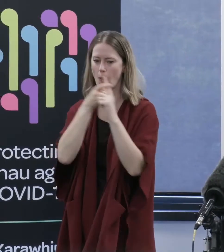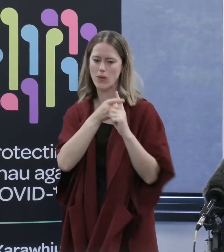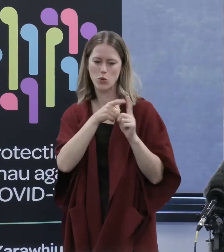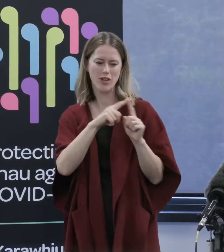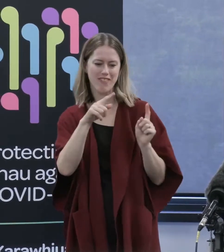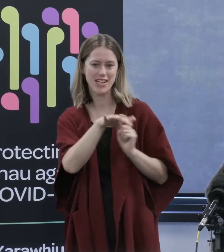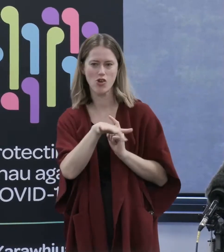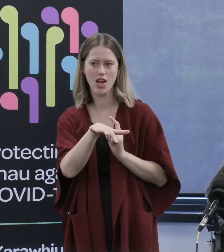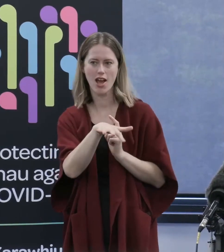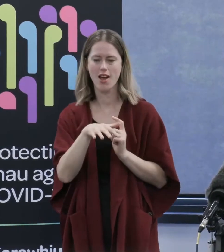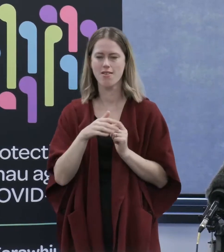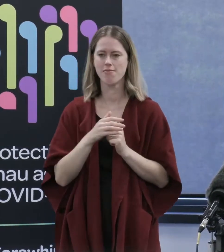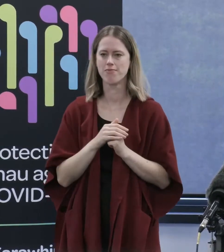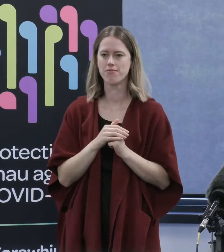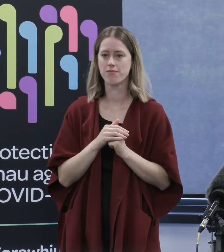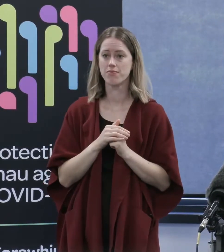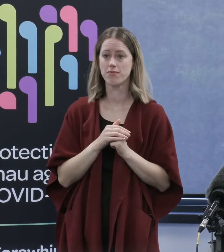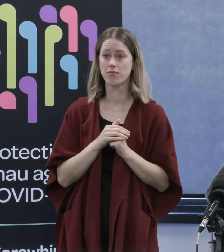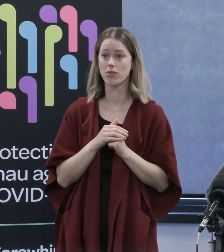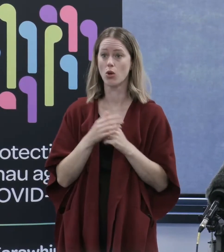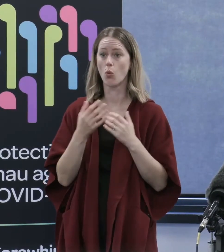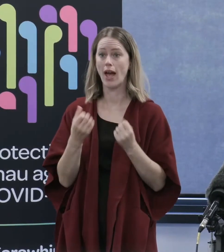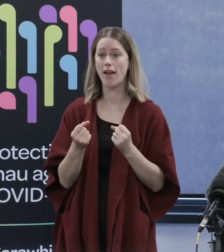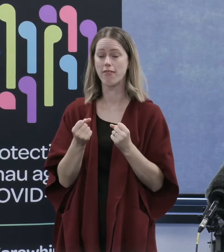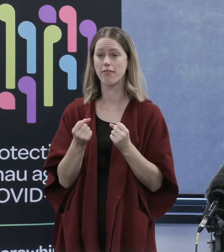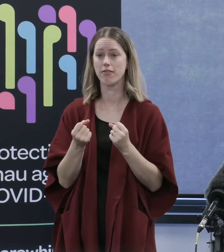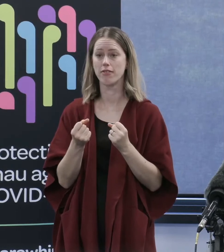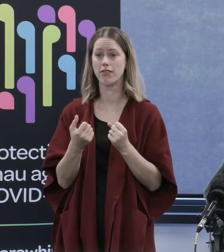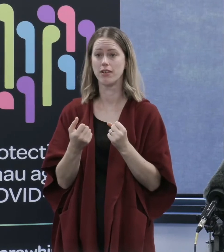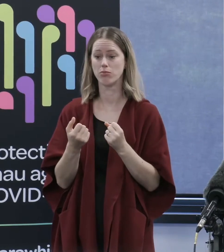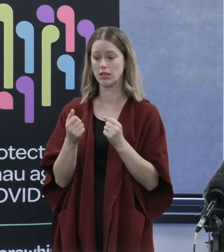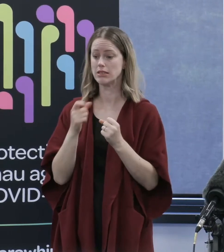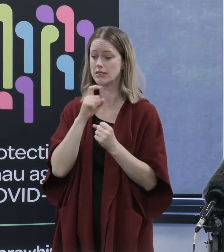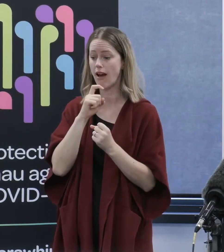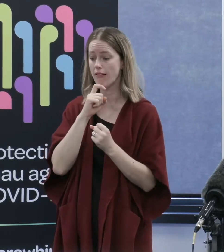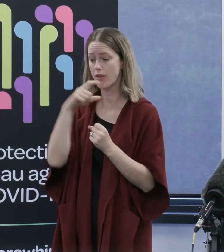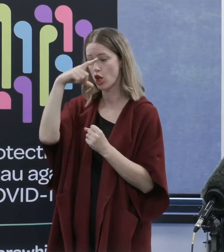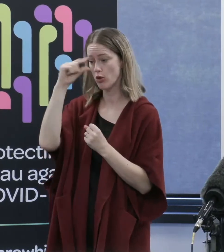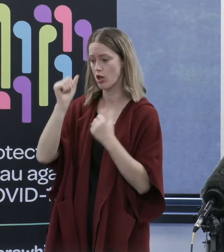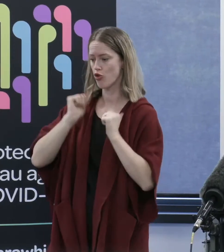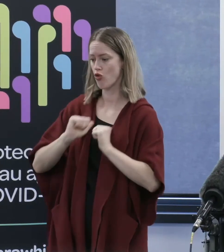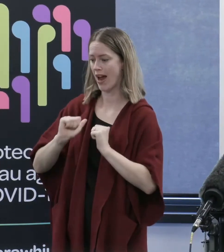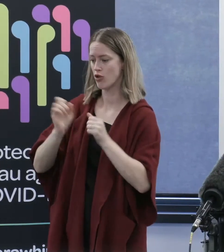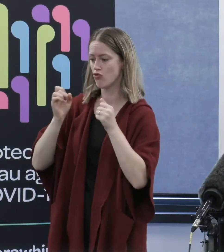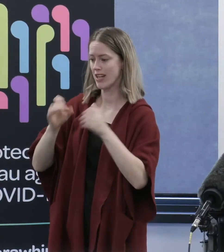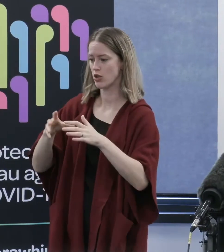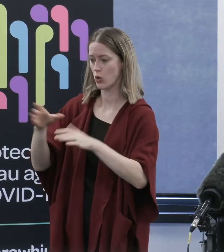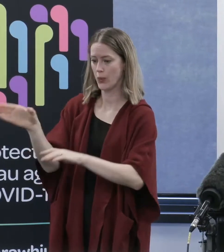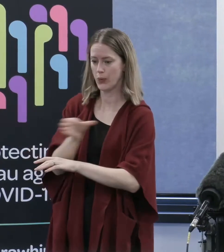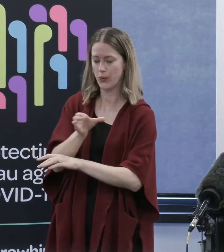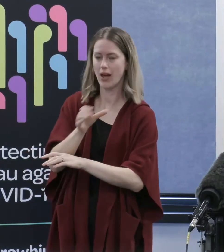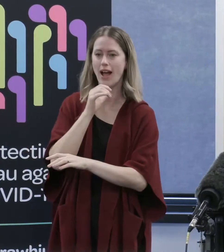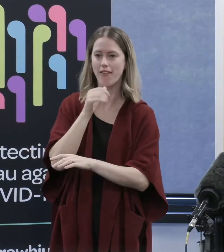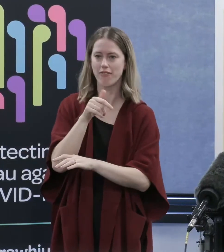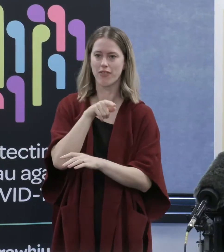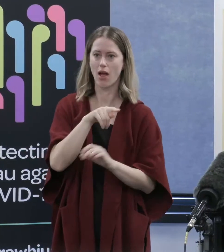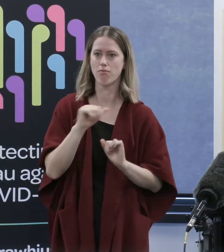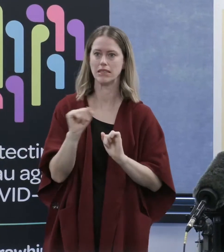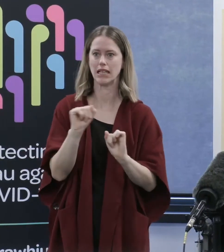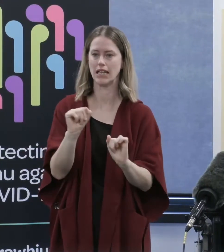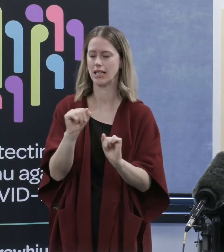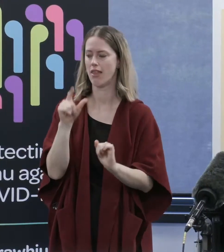most needed, and we have got those surge nursing staff that are trained to help out to give care to people who might